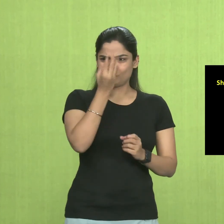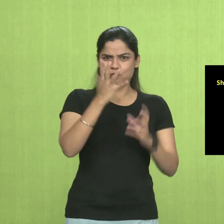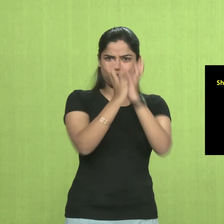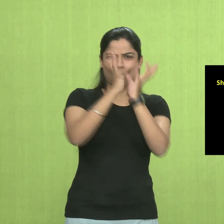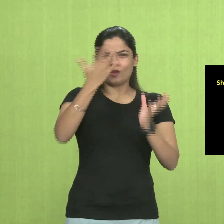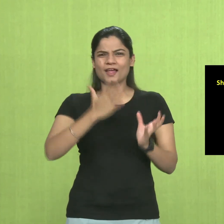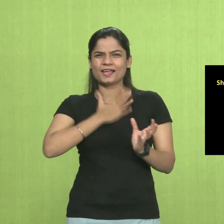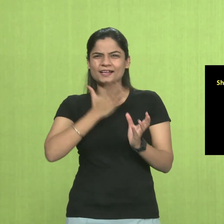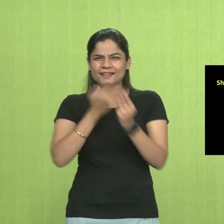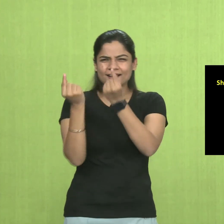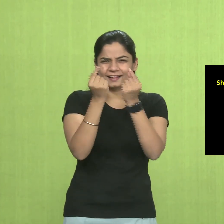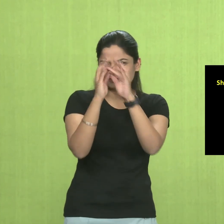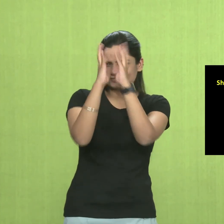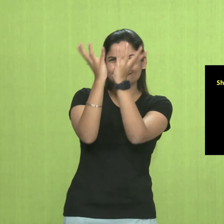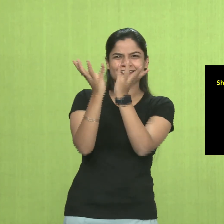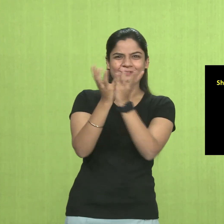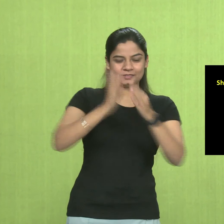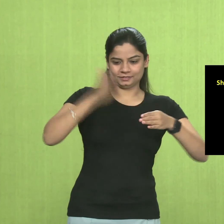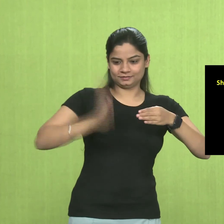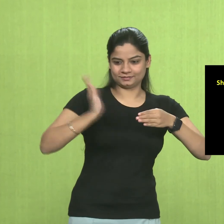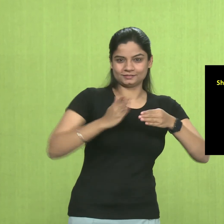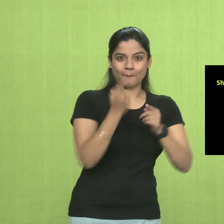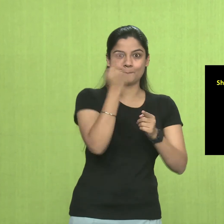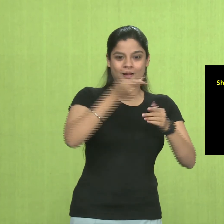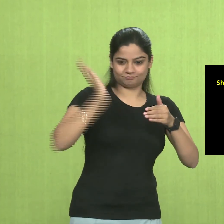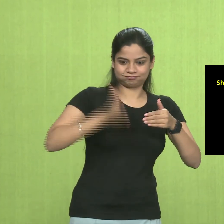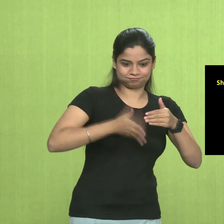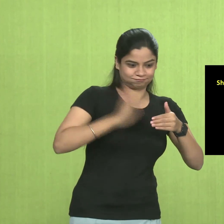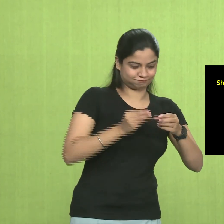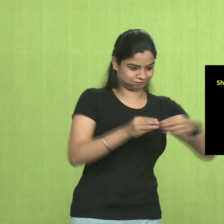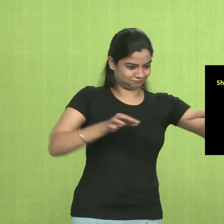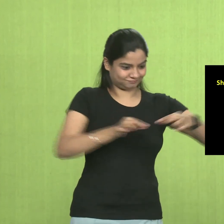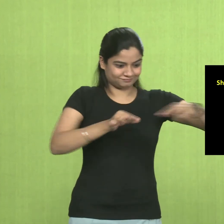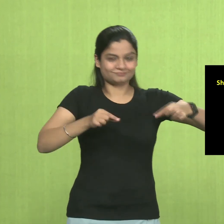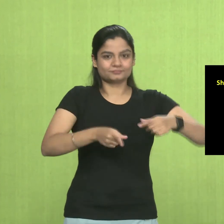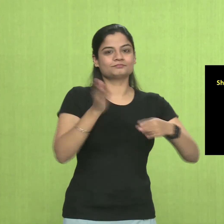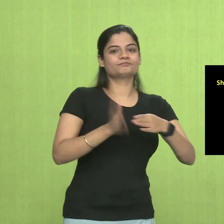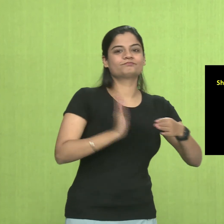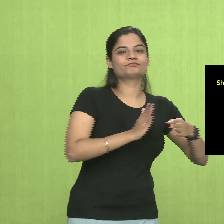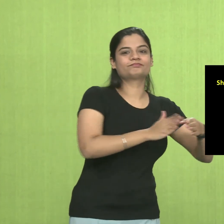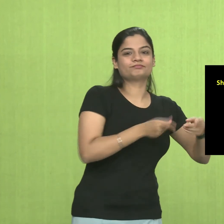Shredding. You might have seen a cabbage. We need to shred it into pieces or slices. So shredding is also